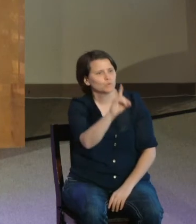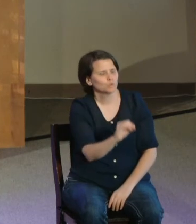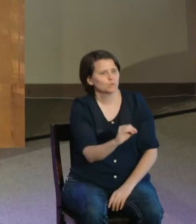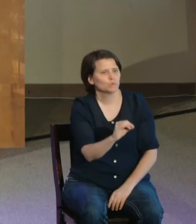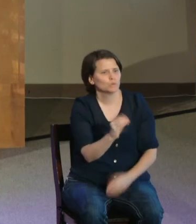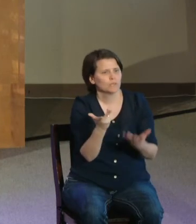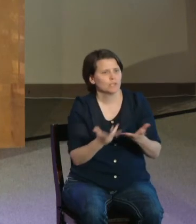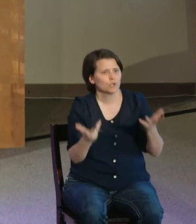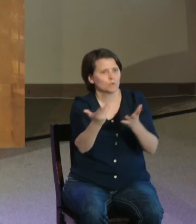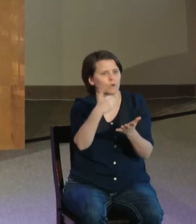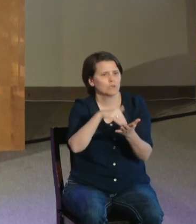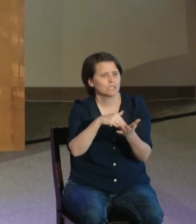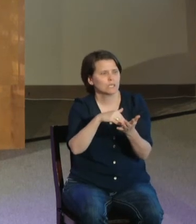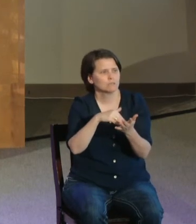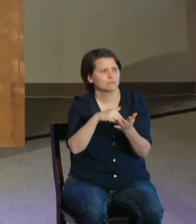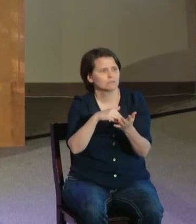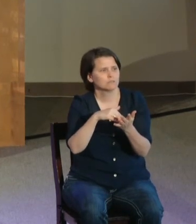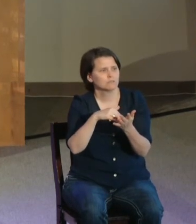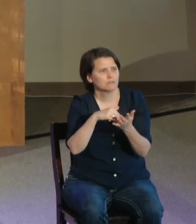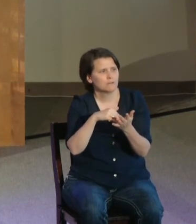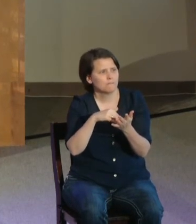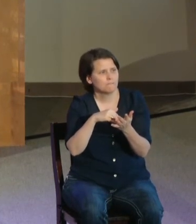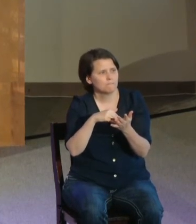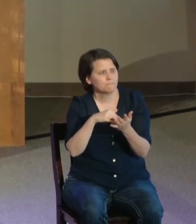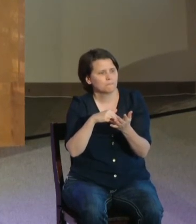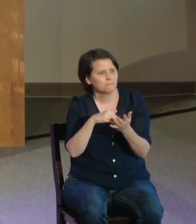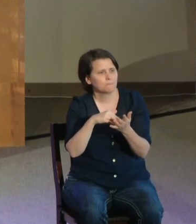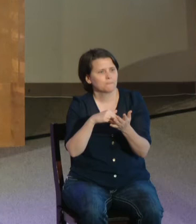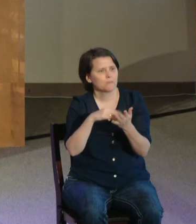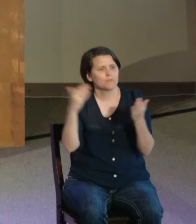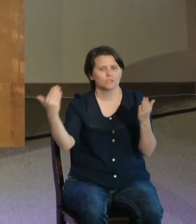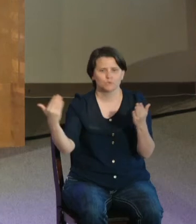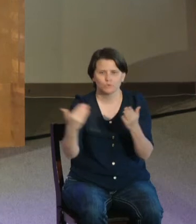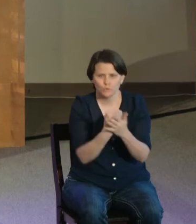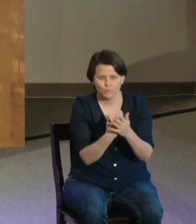again, grappling with this virulent wave of COVID-19.